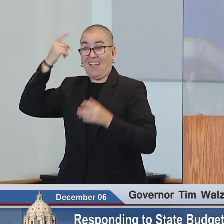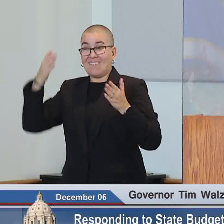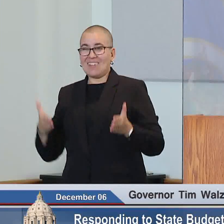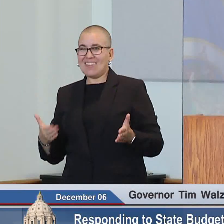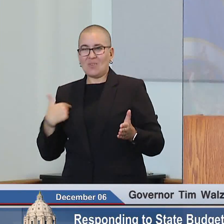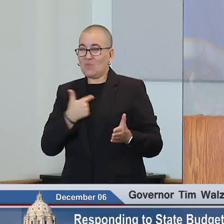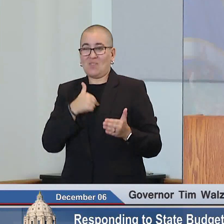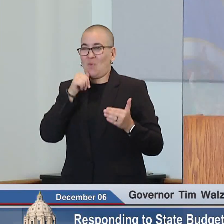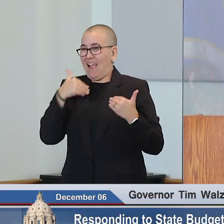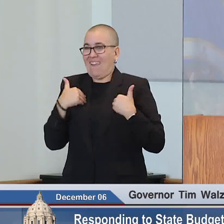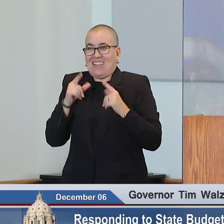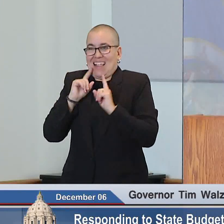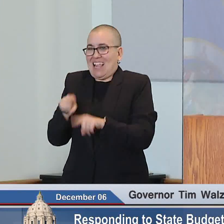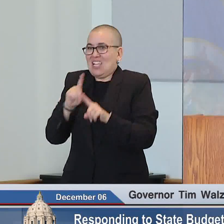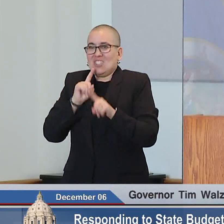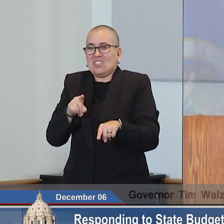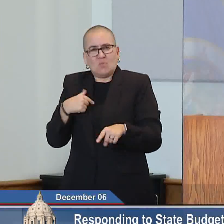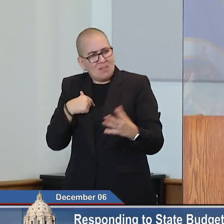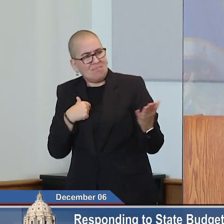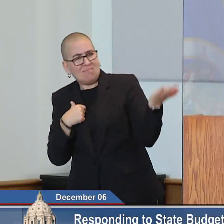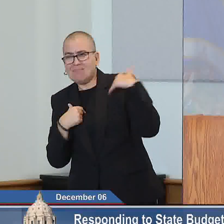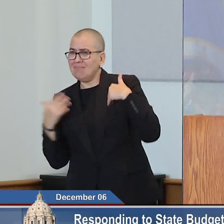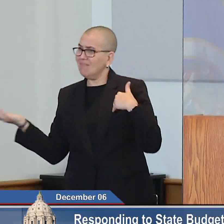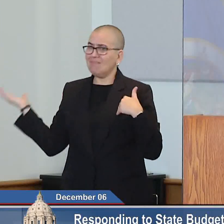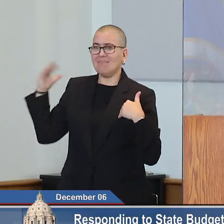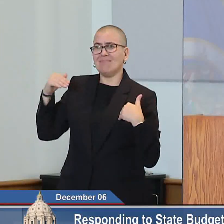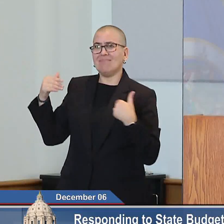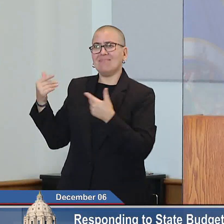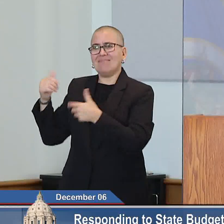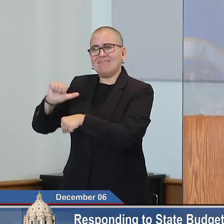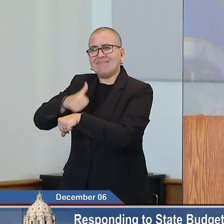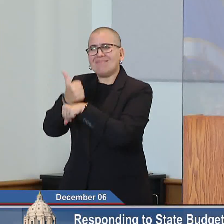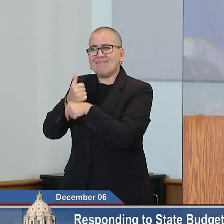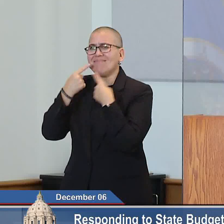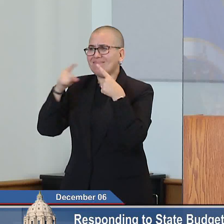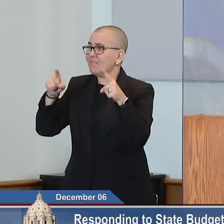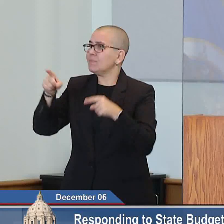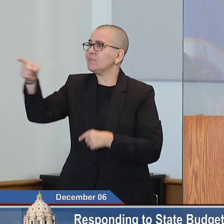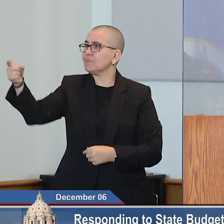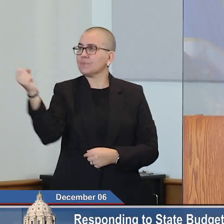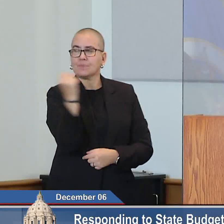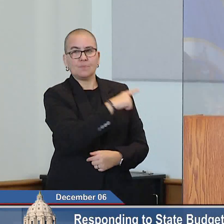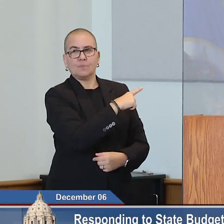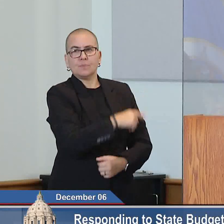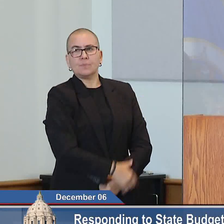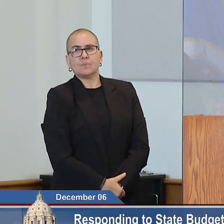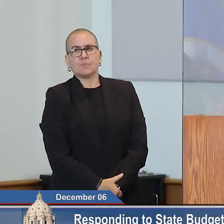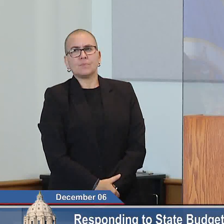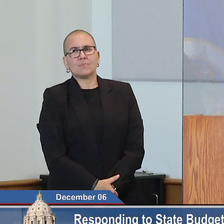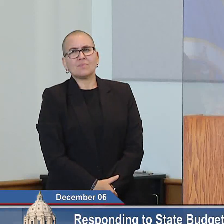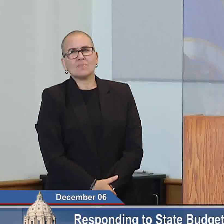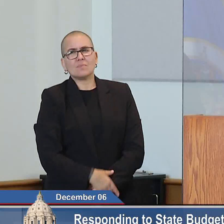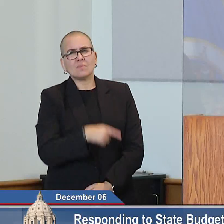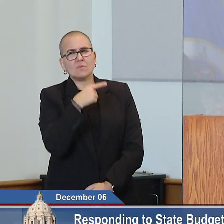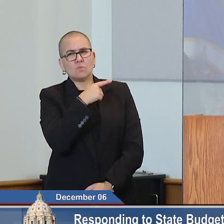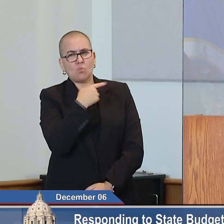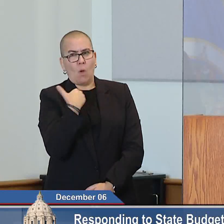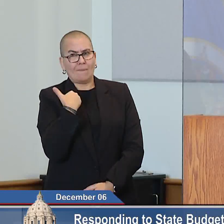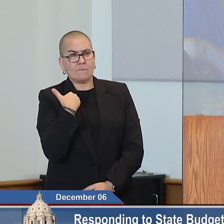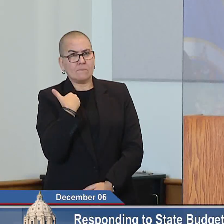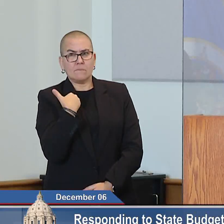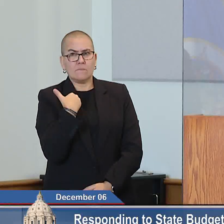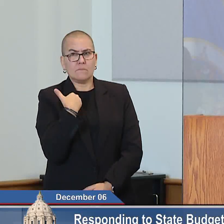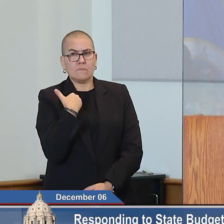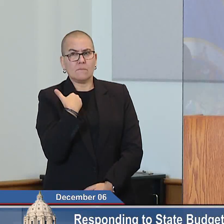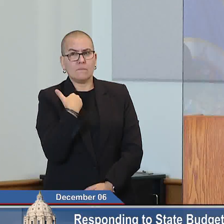start to get that. Time for a couple more? Governor, your... Yeah, go ahead. Governor, since you have a very close legislative majority in the Senate,